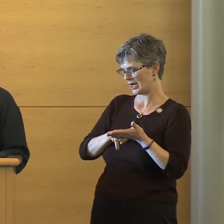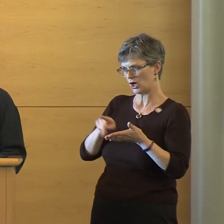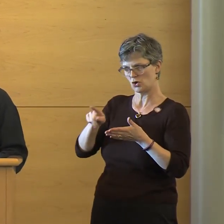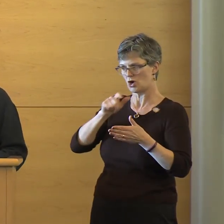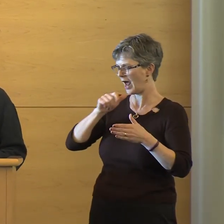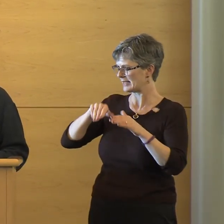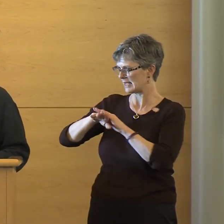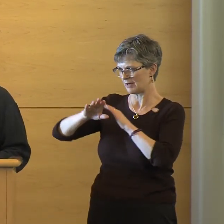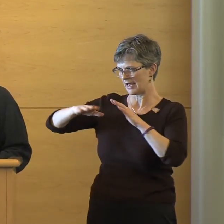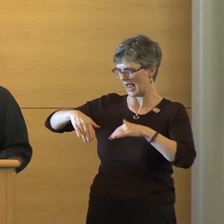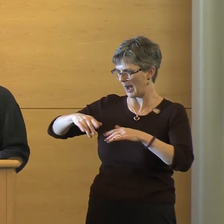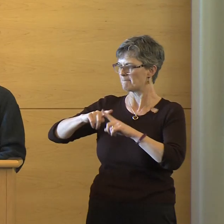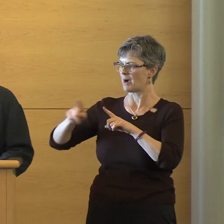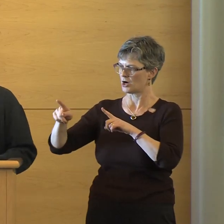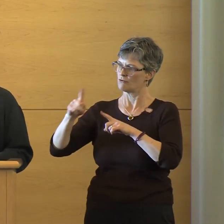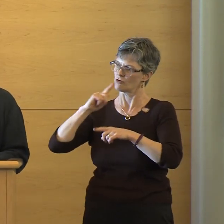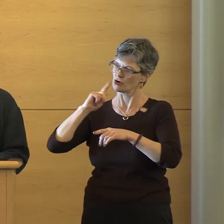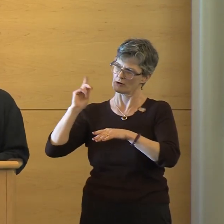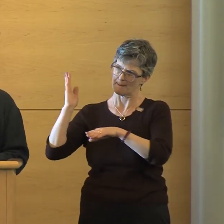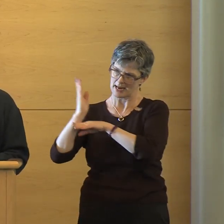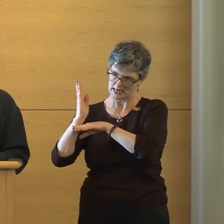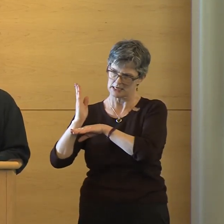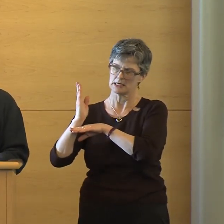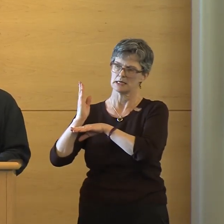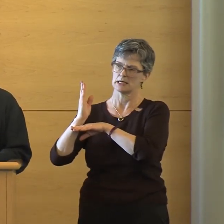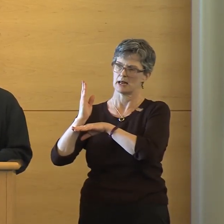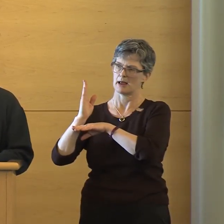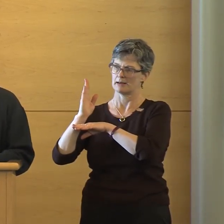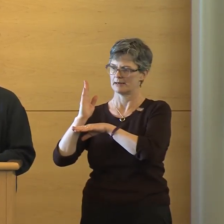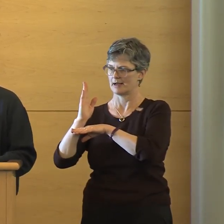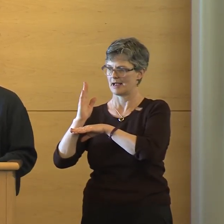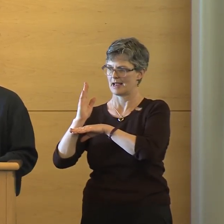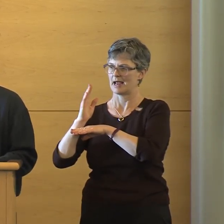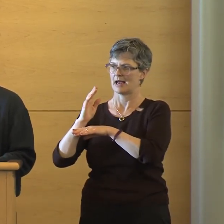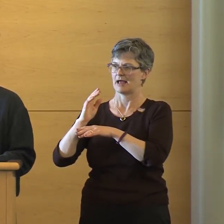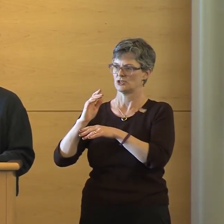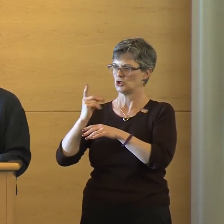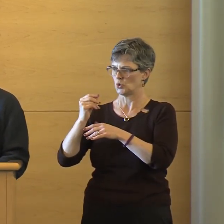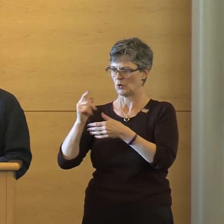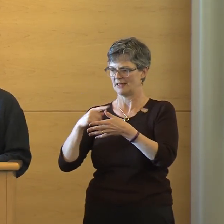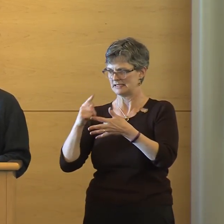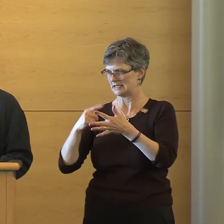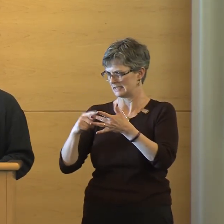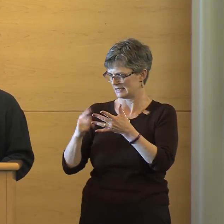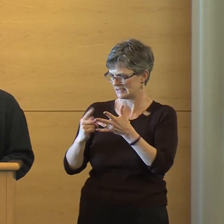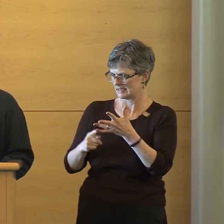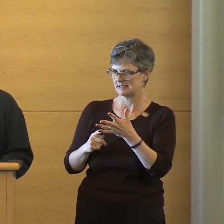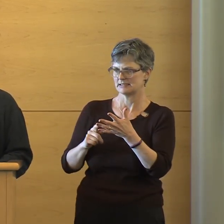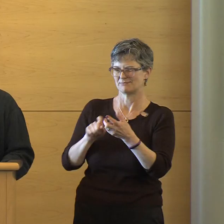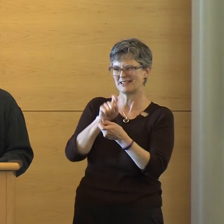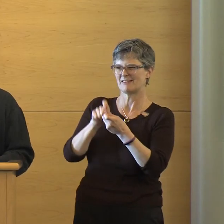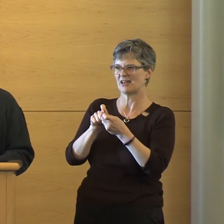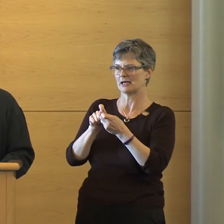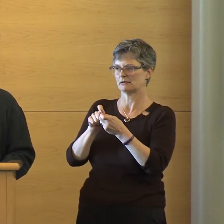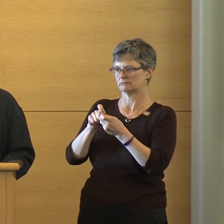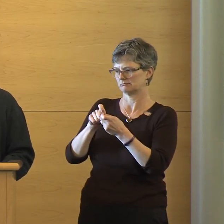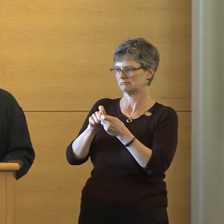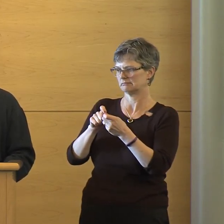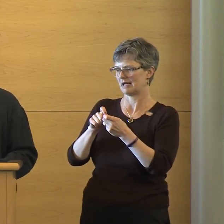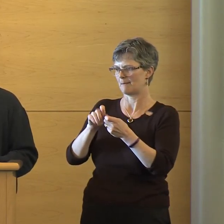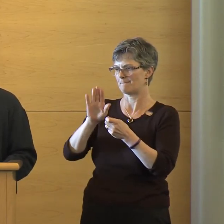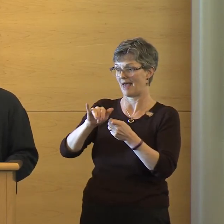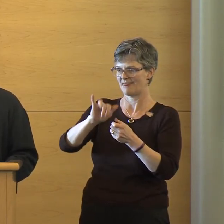and hoping to get to is actually have accessibility built into the contracts where, you know, if we can say,